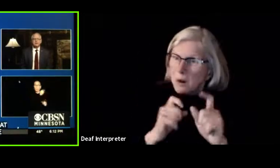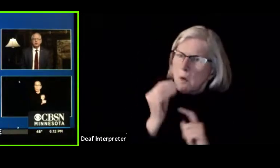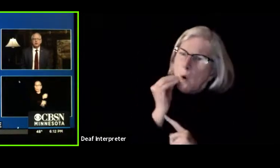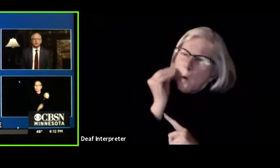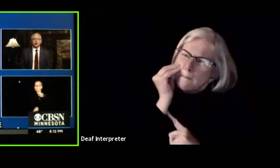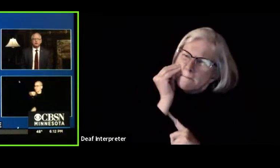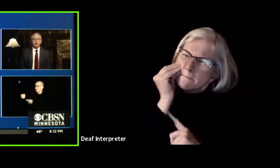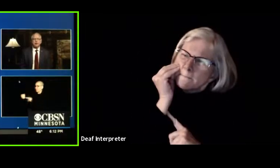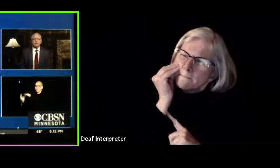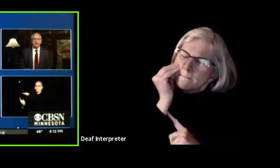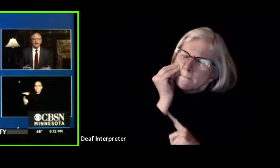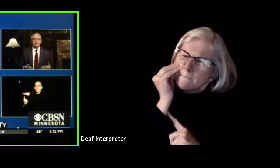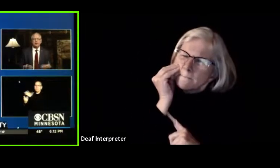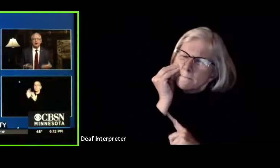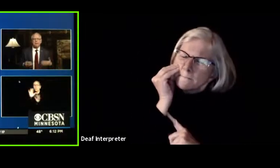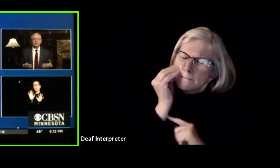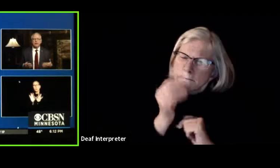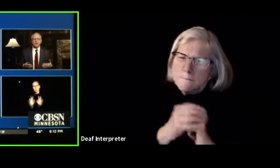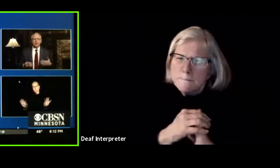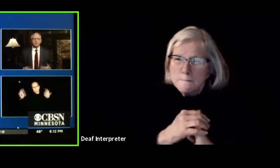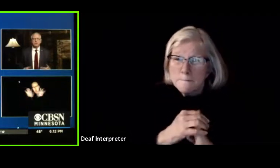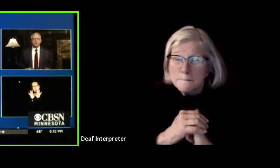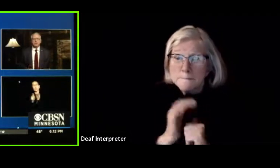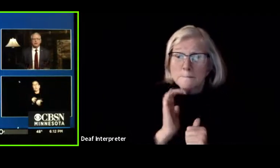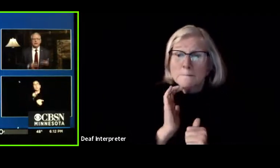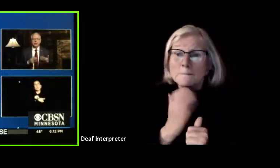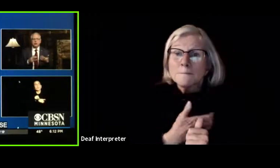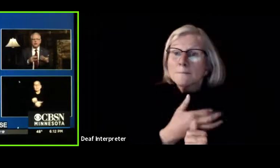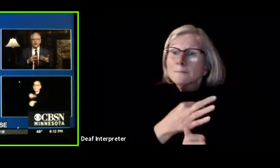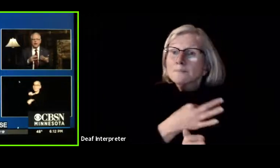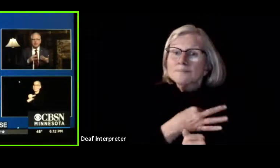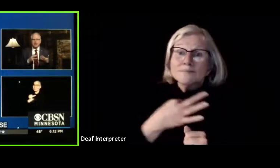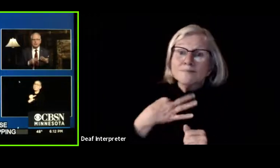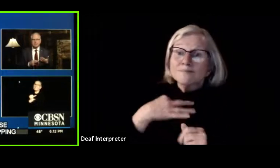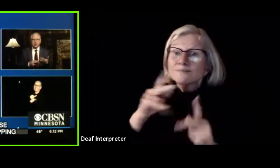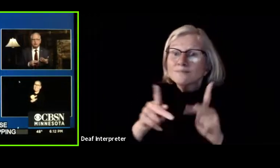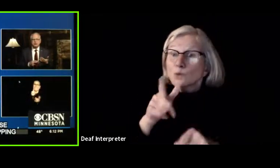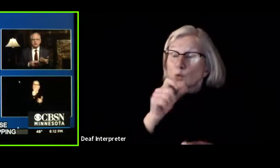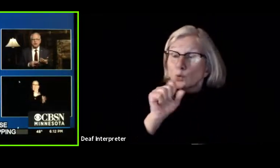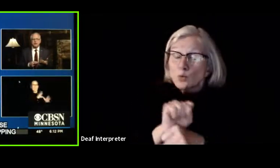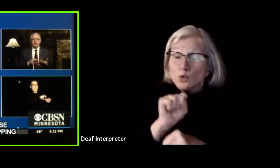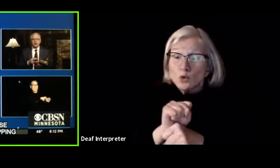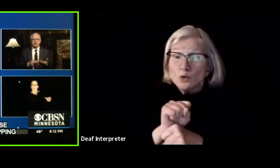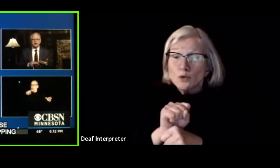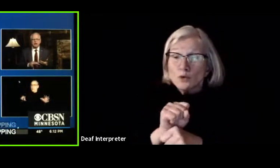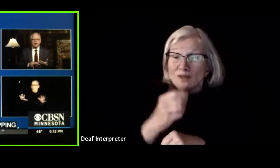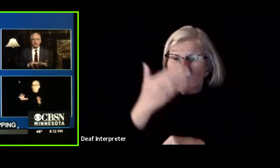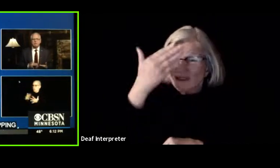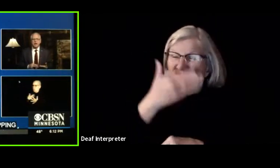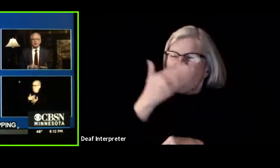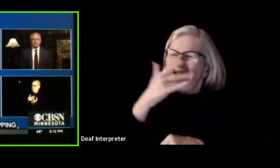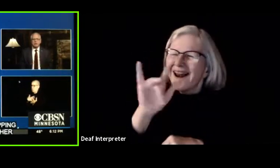frontline workers are dropping out of their workforce. Either they have been exposed, they are sick, or a family member is